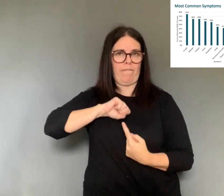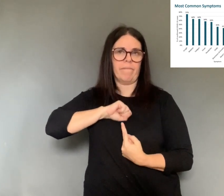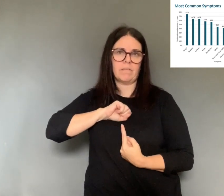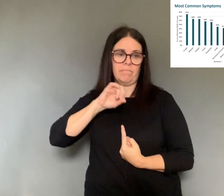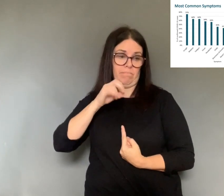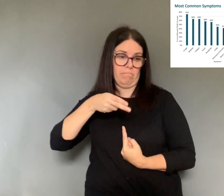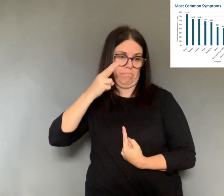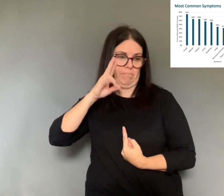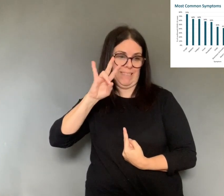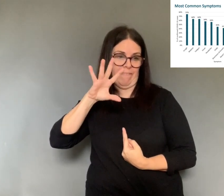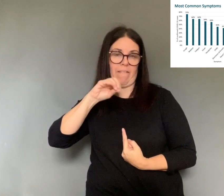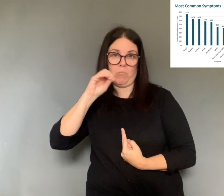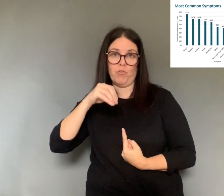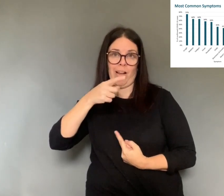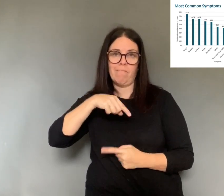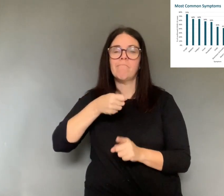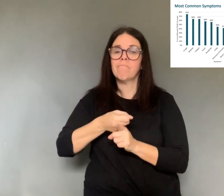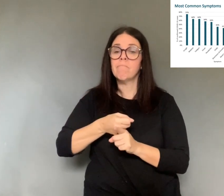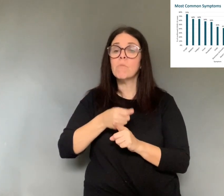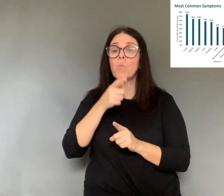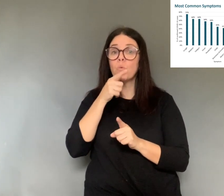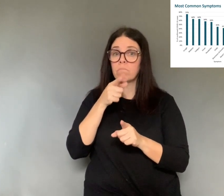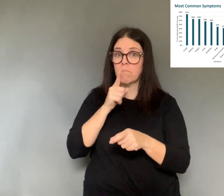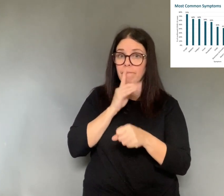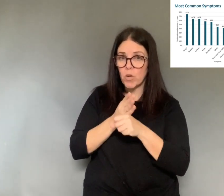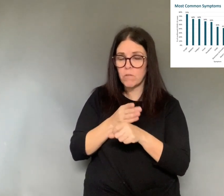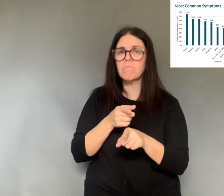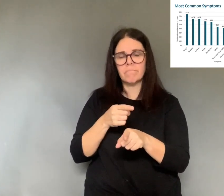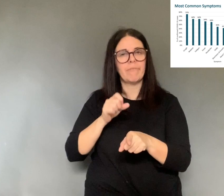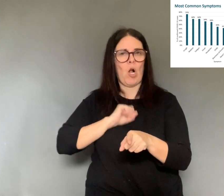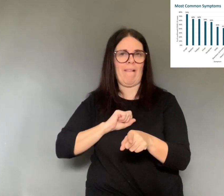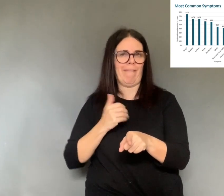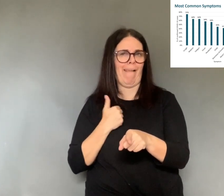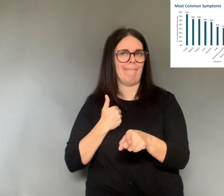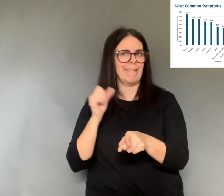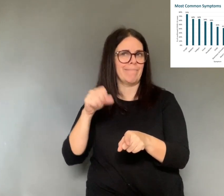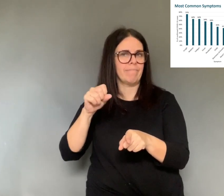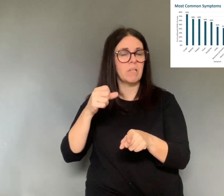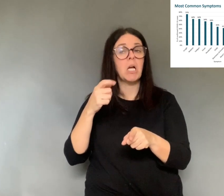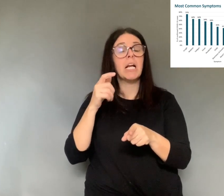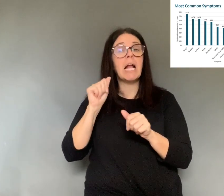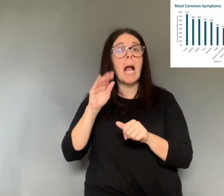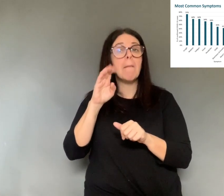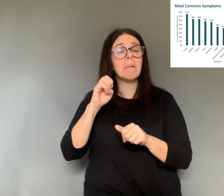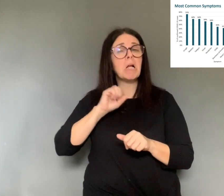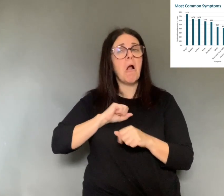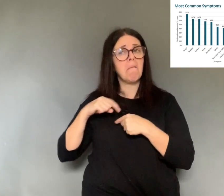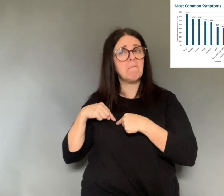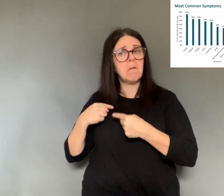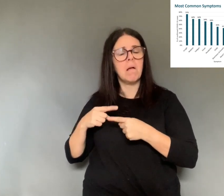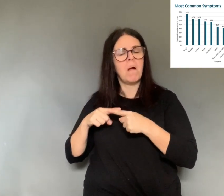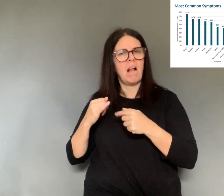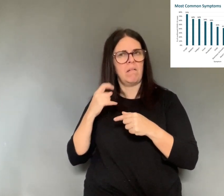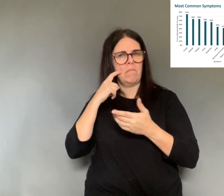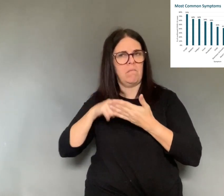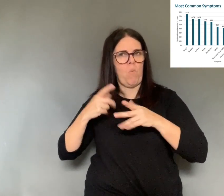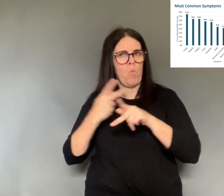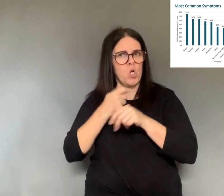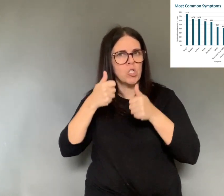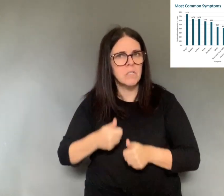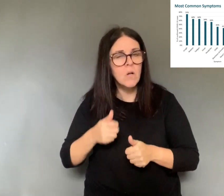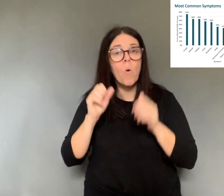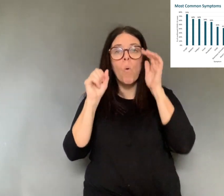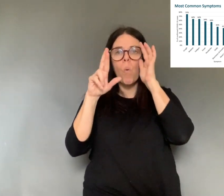cough, but there are other symptoms that our individuals are presenting. Please note that cases can report more than one